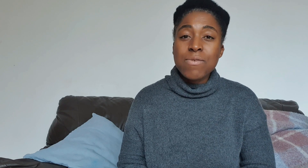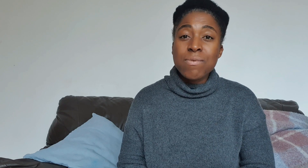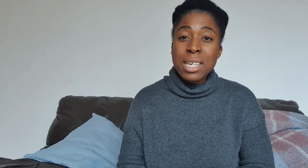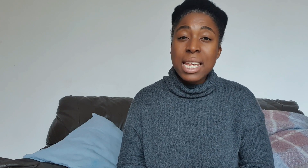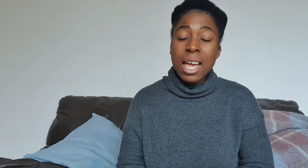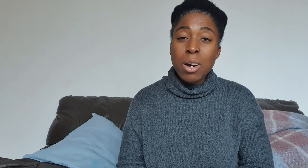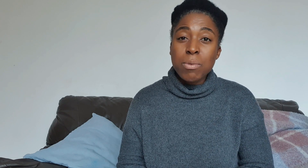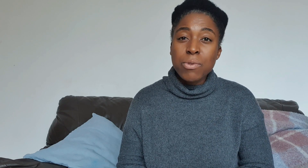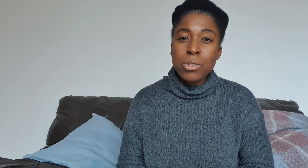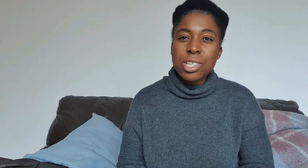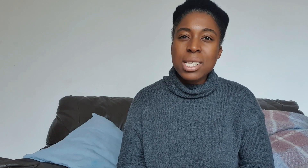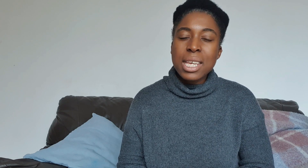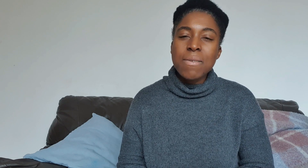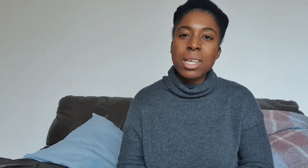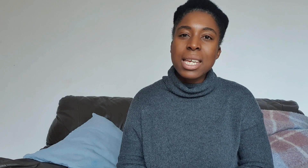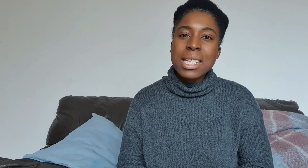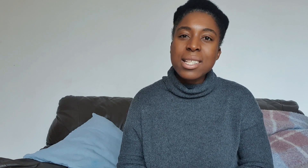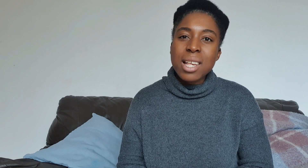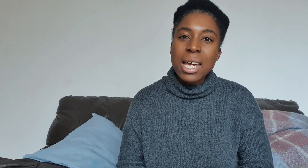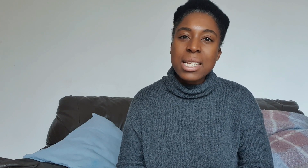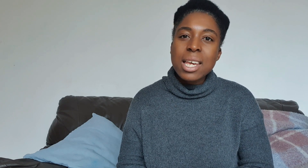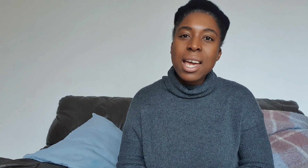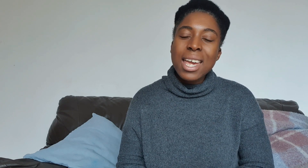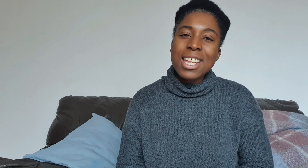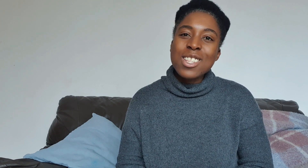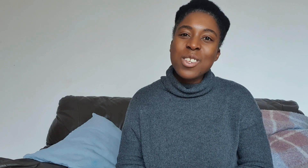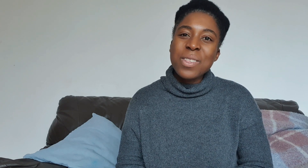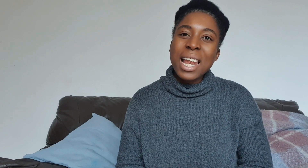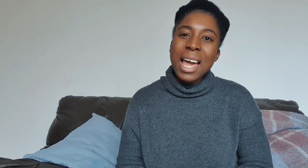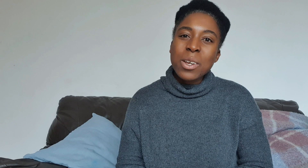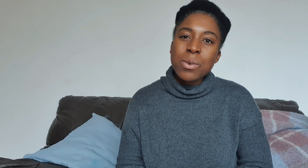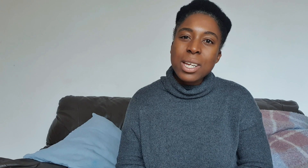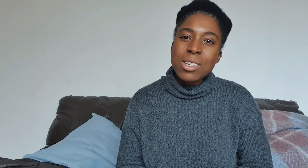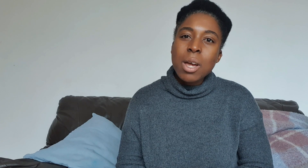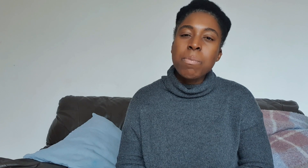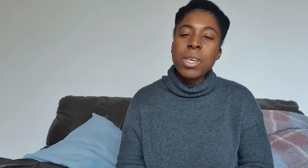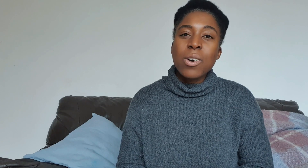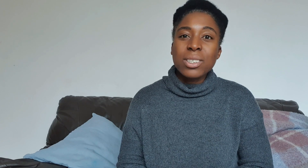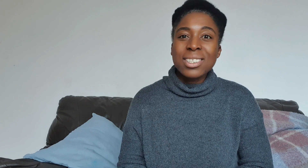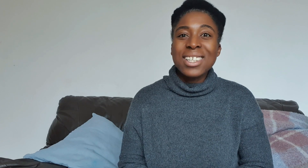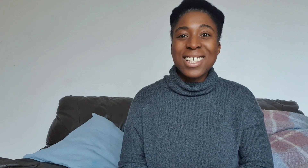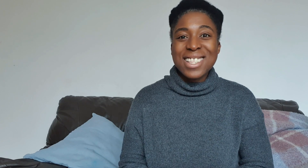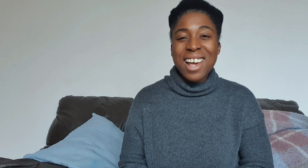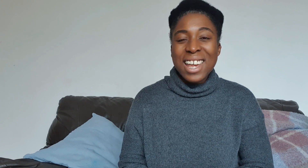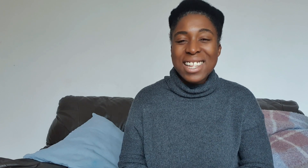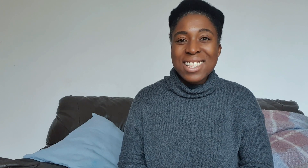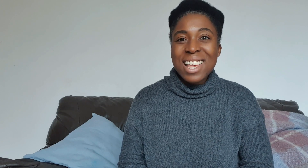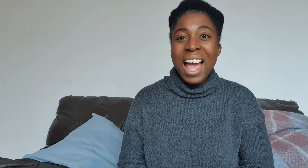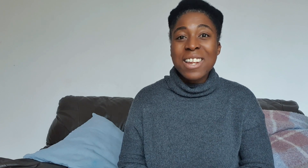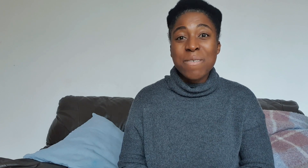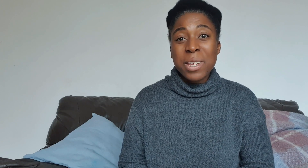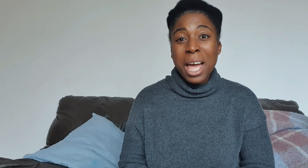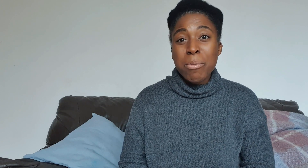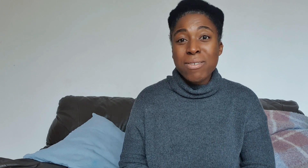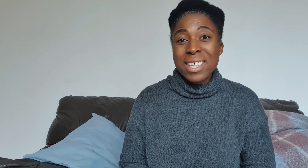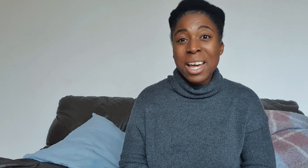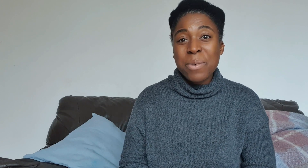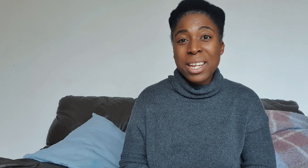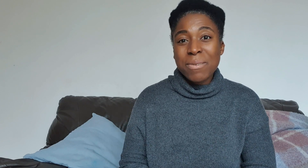really helpful just to give an insight into the language beyond the signs and the vocabulary that we love to